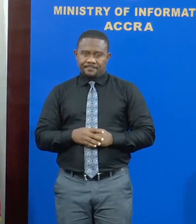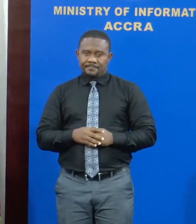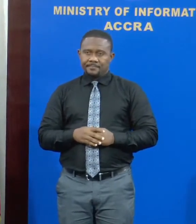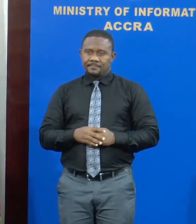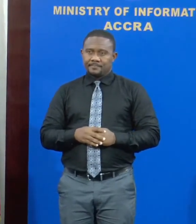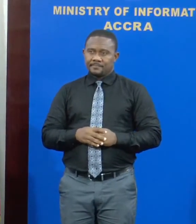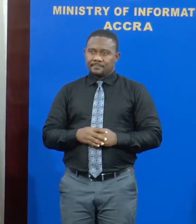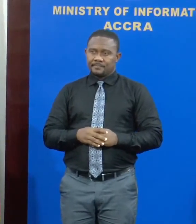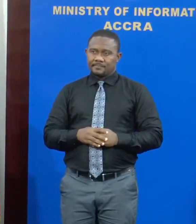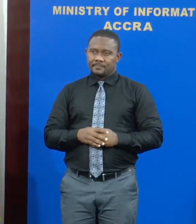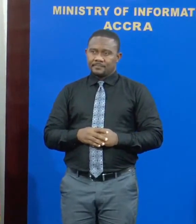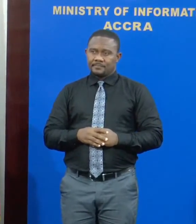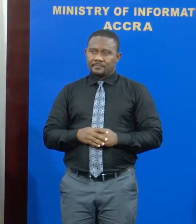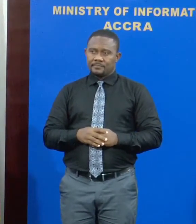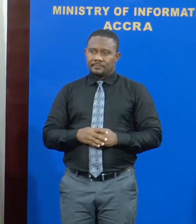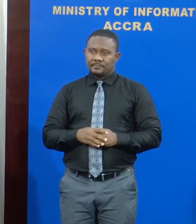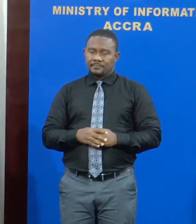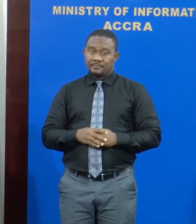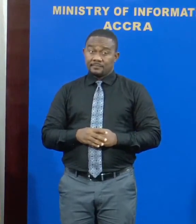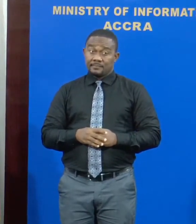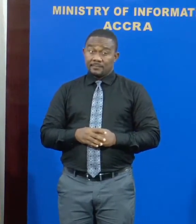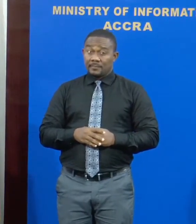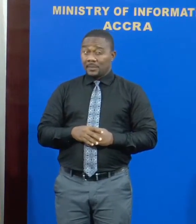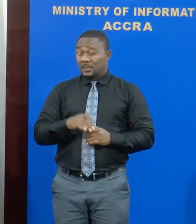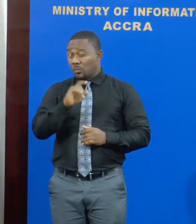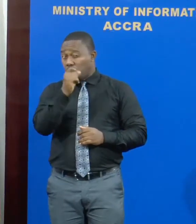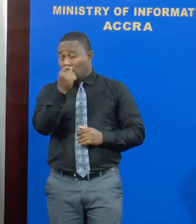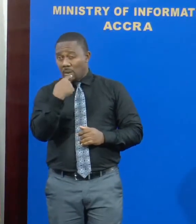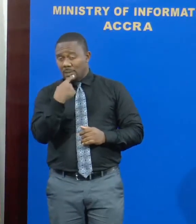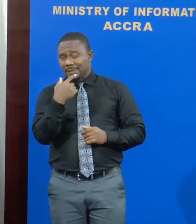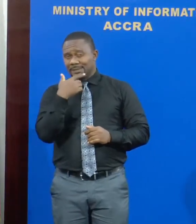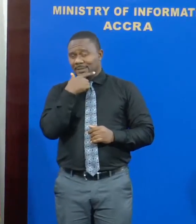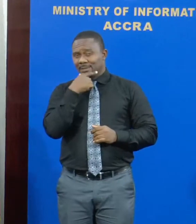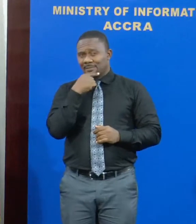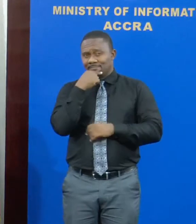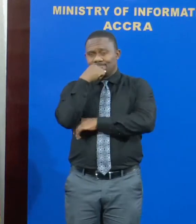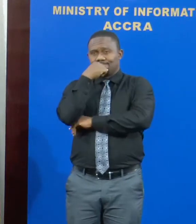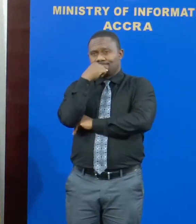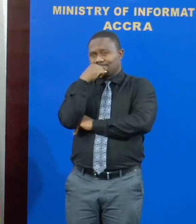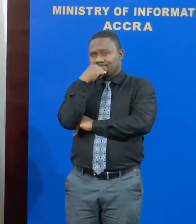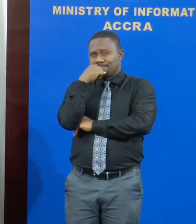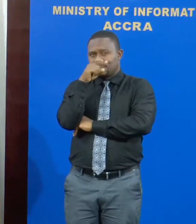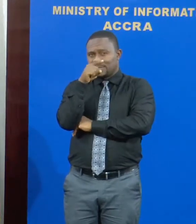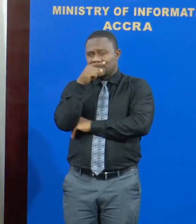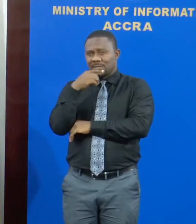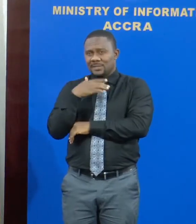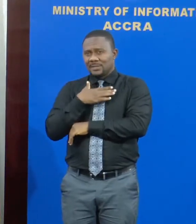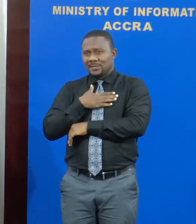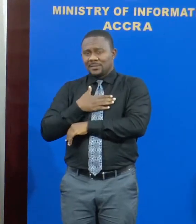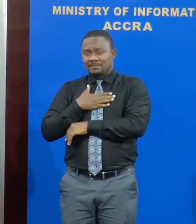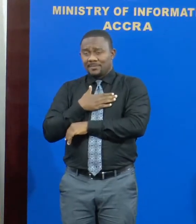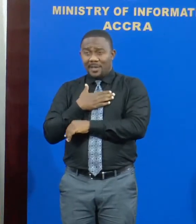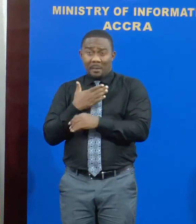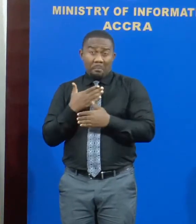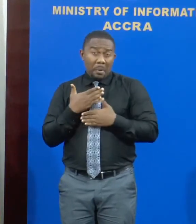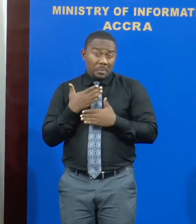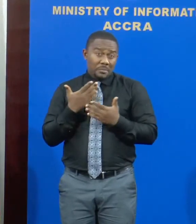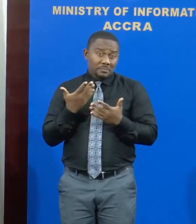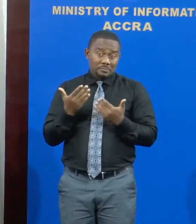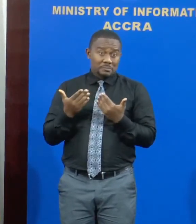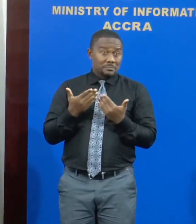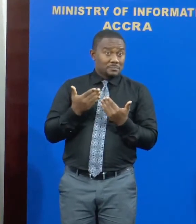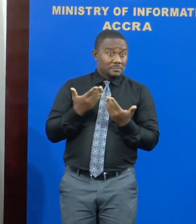The way the question was asked, I don't know whether the questioner is pleased that now it's